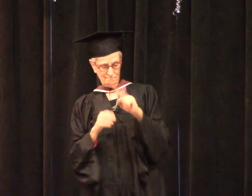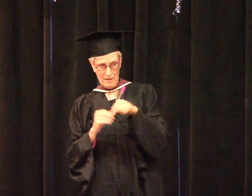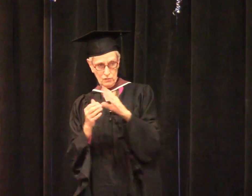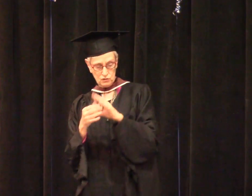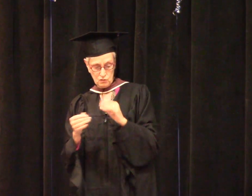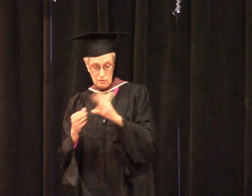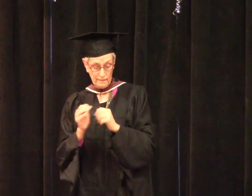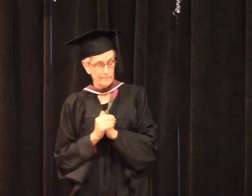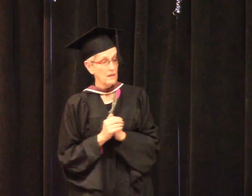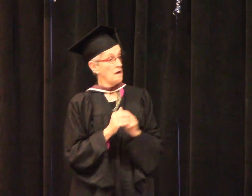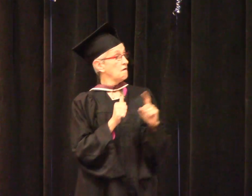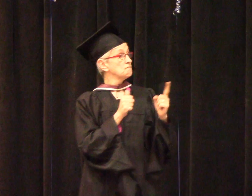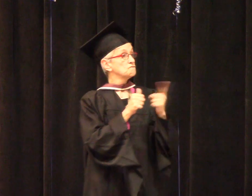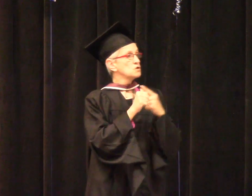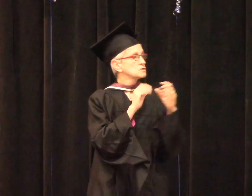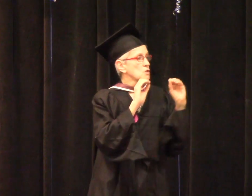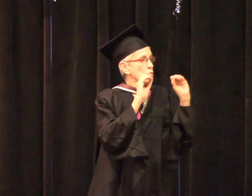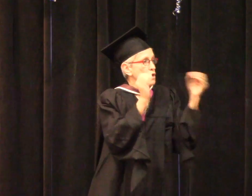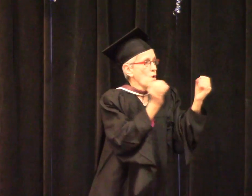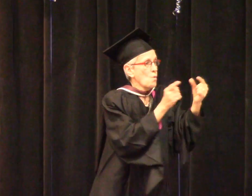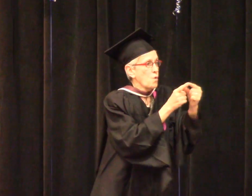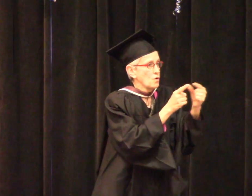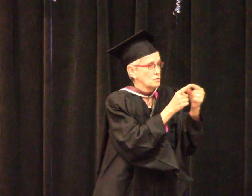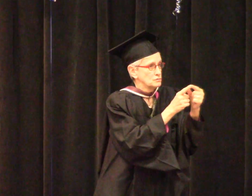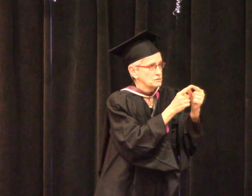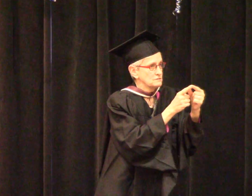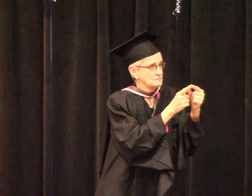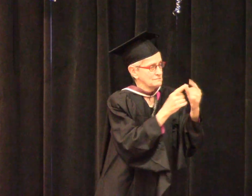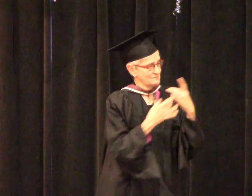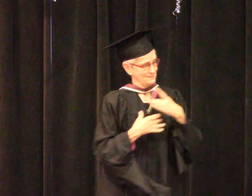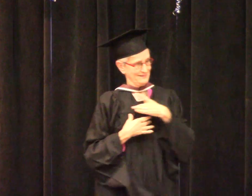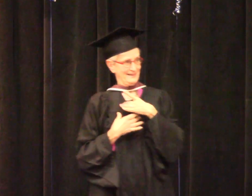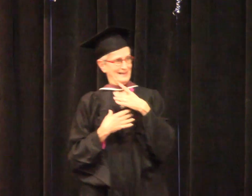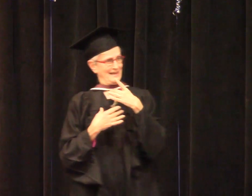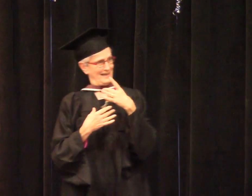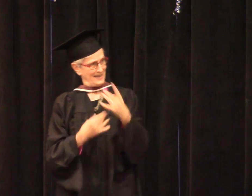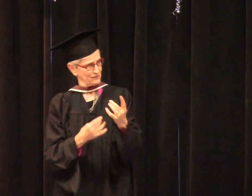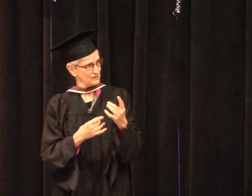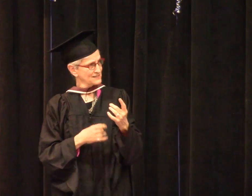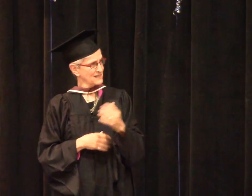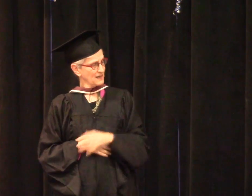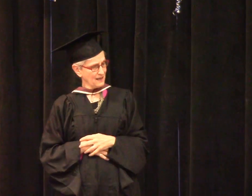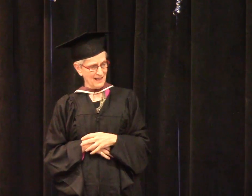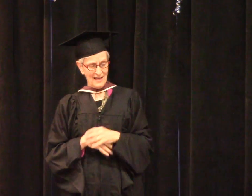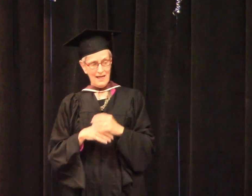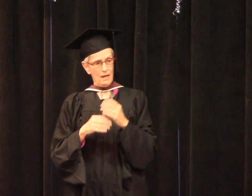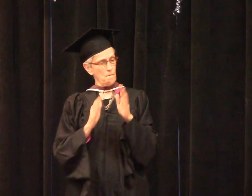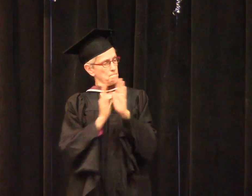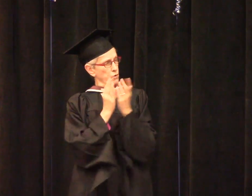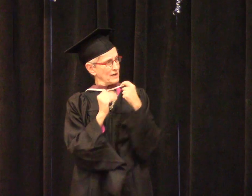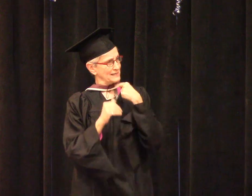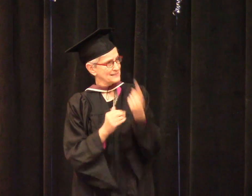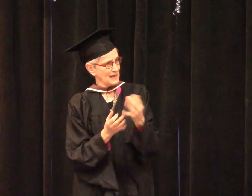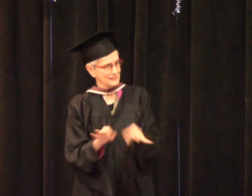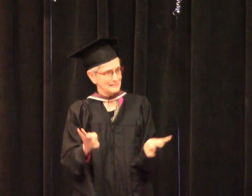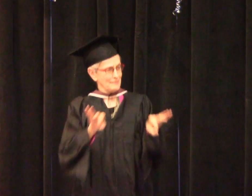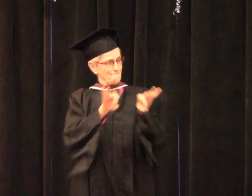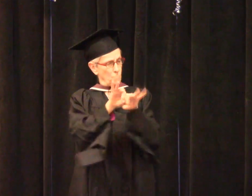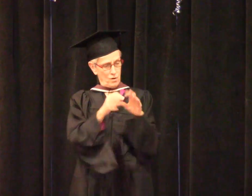Let me tell you a little bit about the book. First, just so you know, there are no words in this book. It is